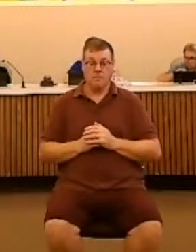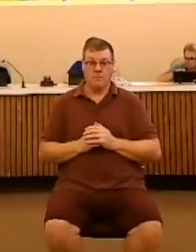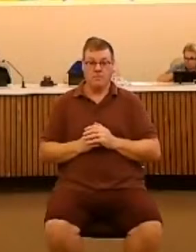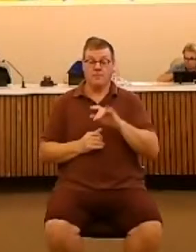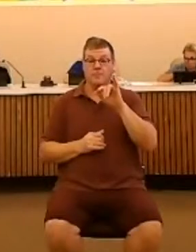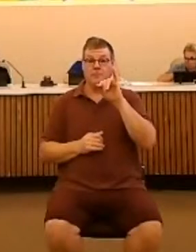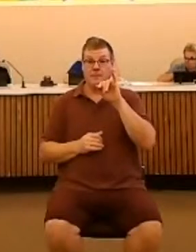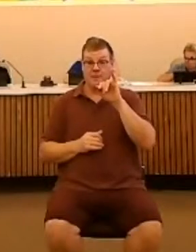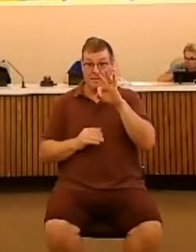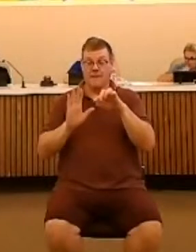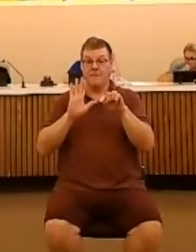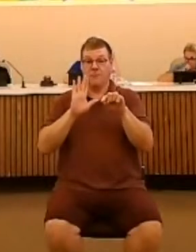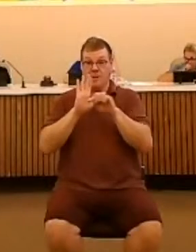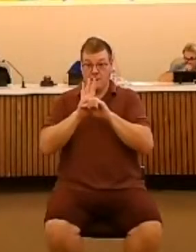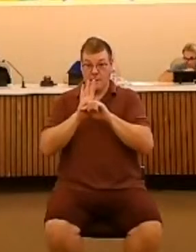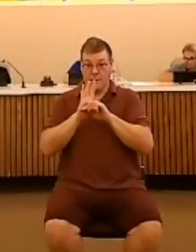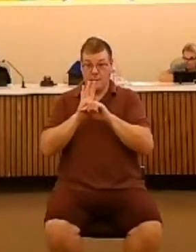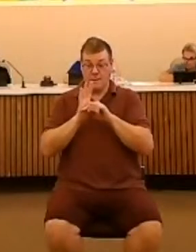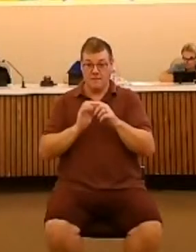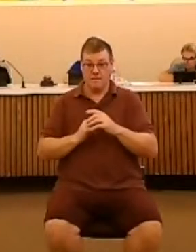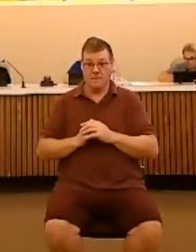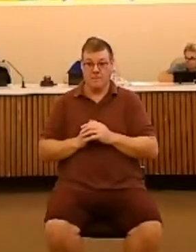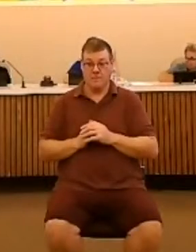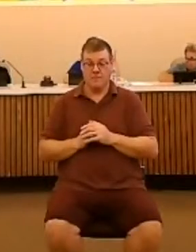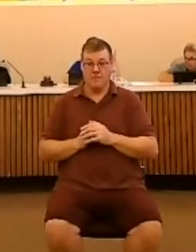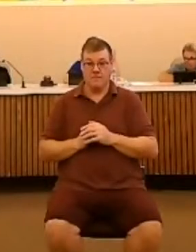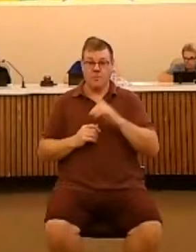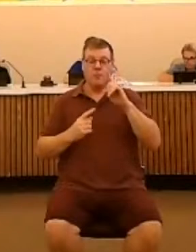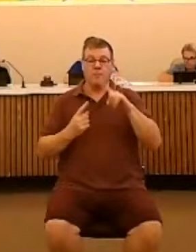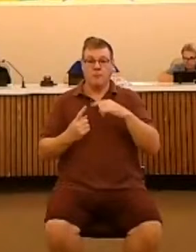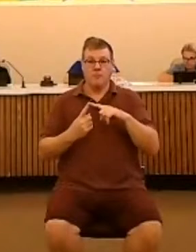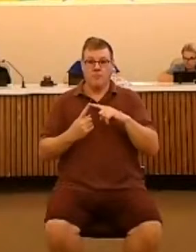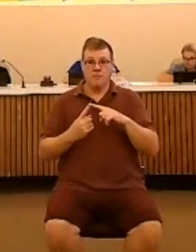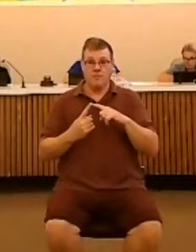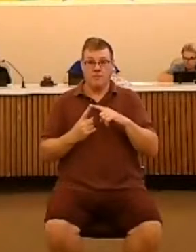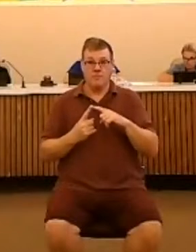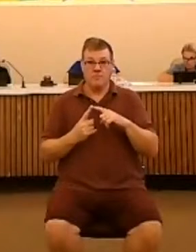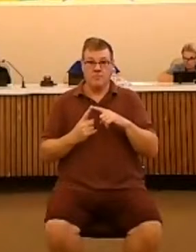if they get a negative deck, then they can